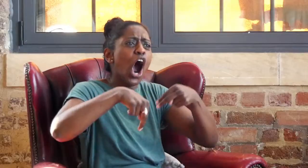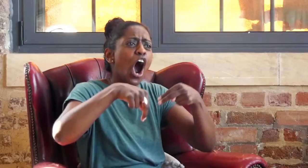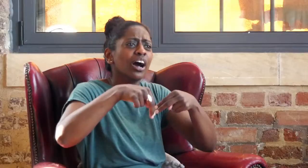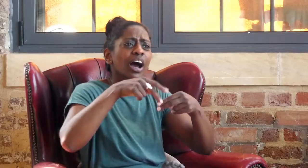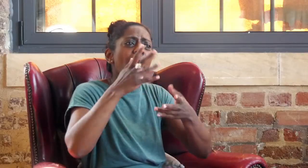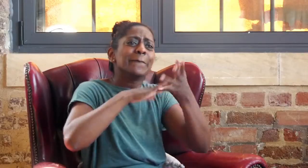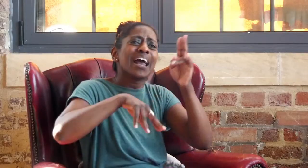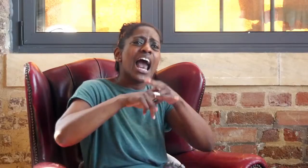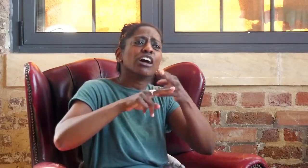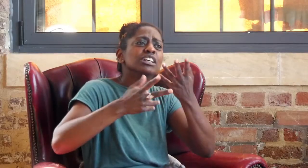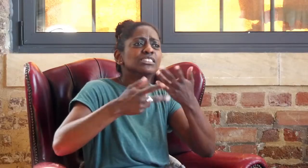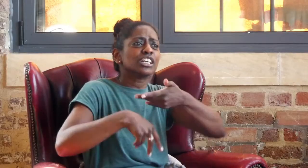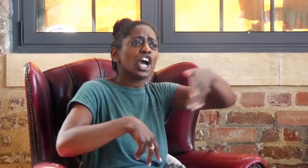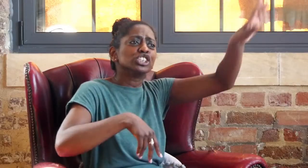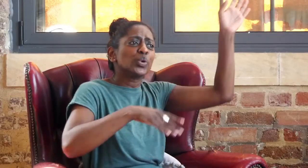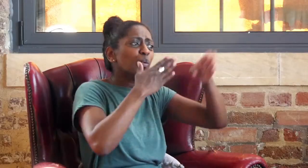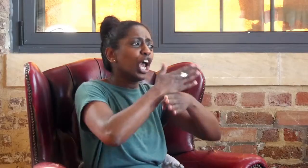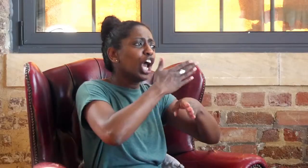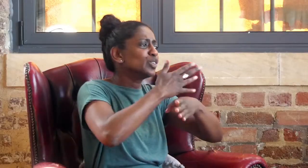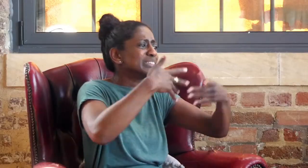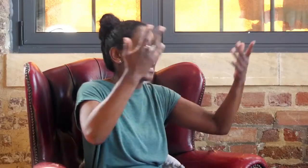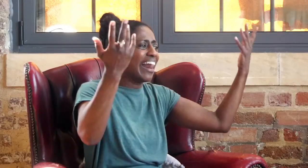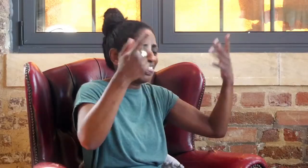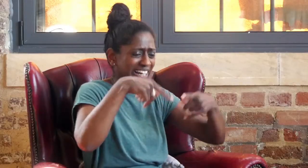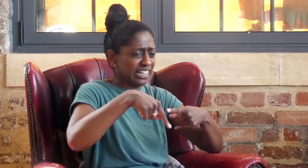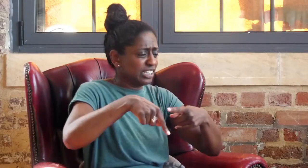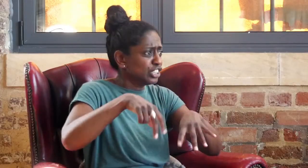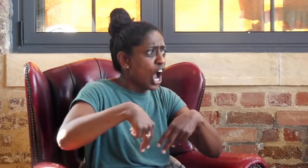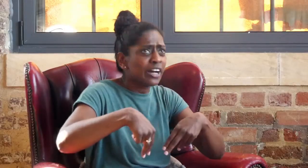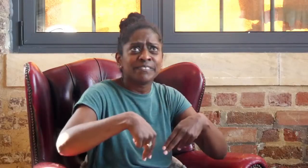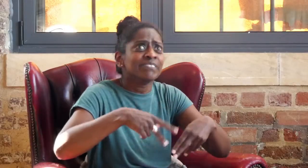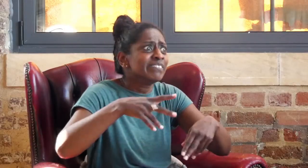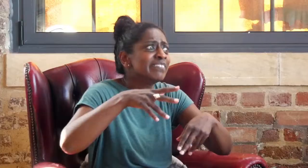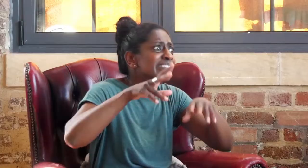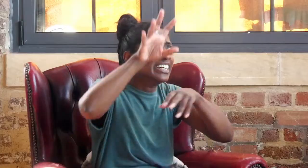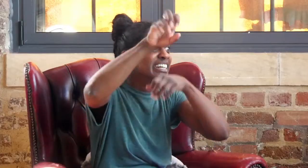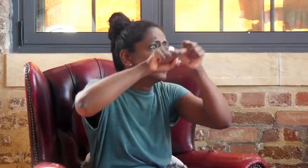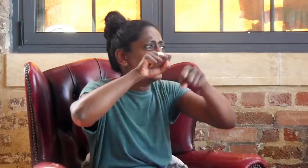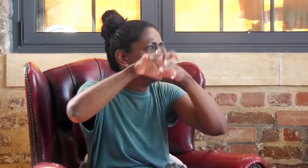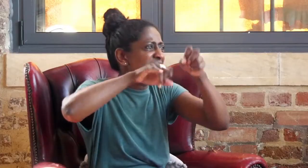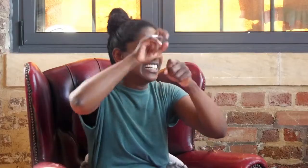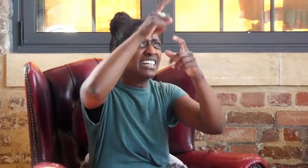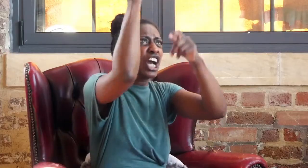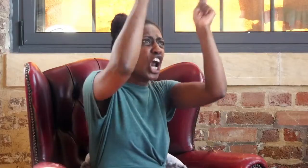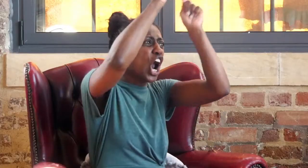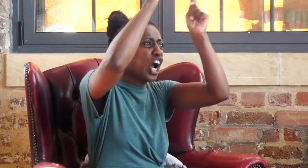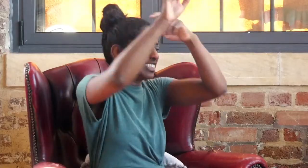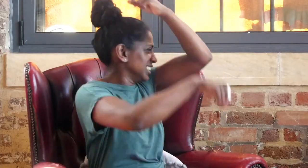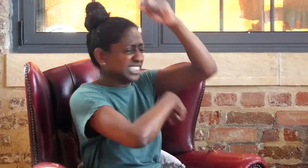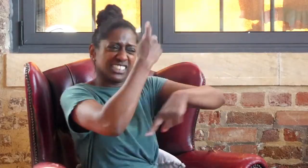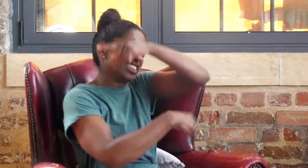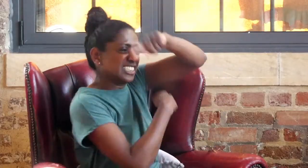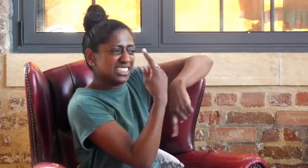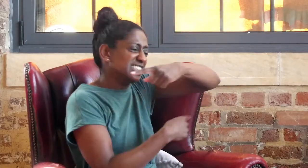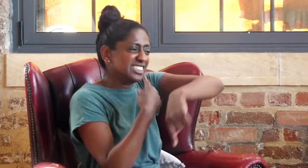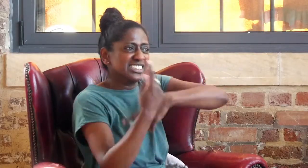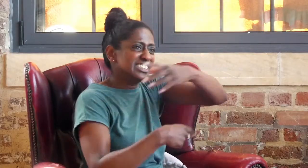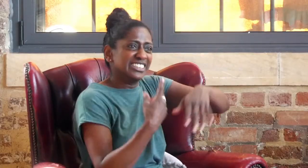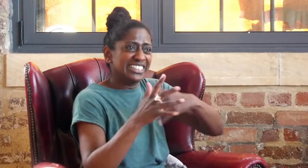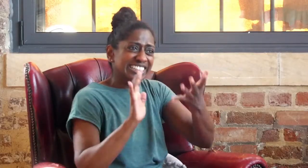Yeah, so on social media we see a lot of like dogs. You know, when parents go out for work and the dogs are looking for food or creating mischief in the house and